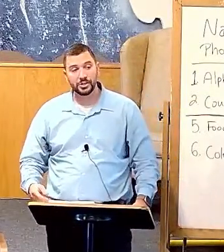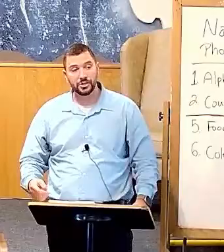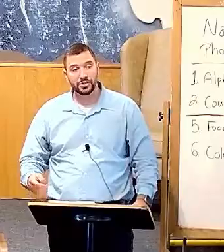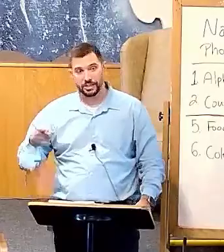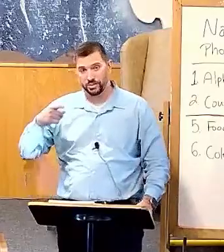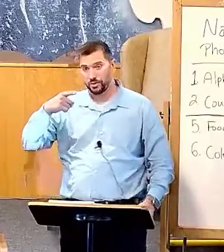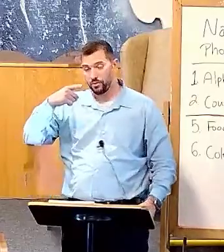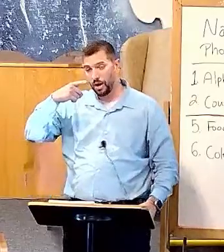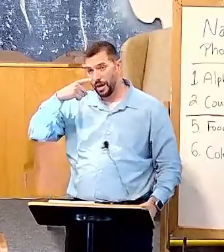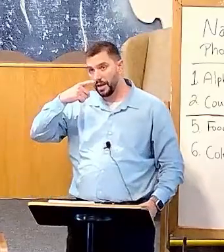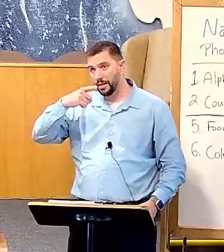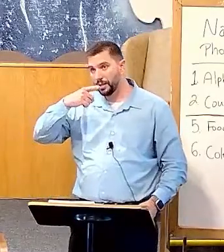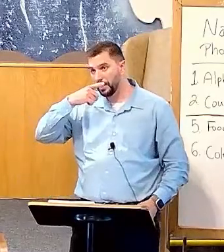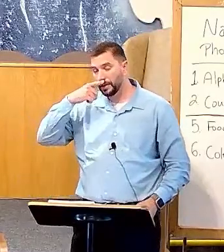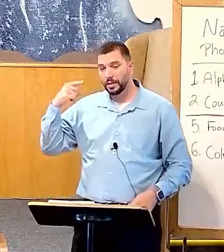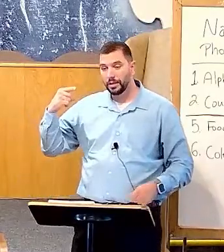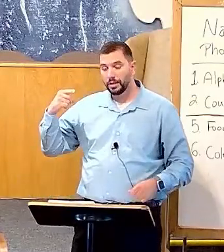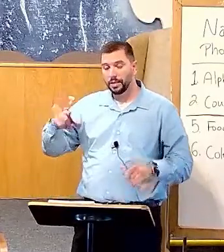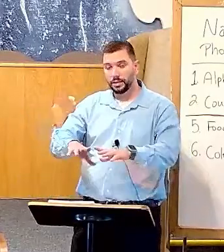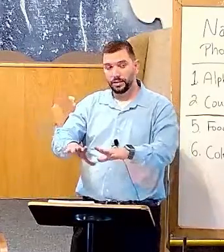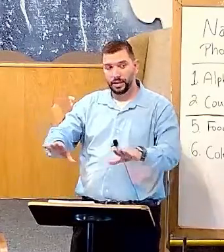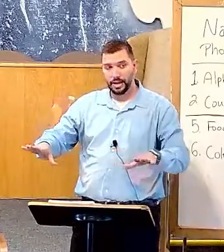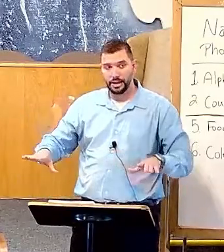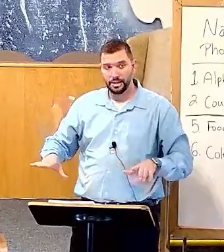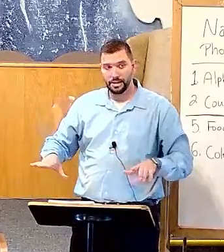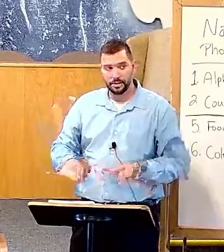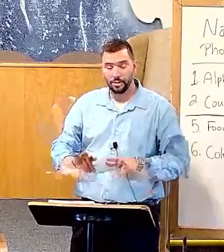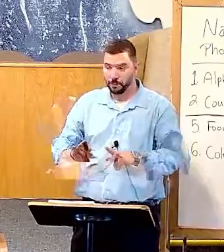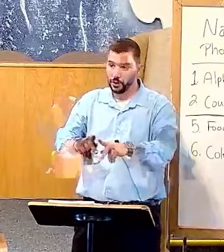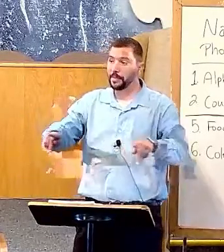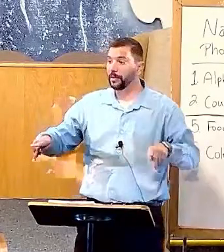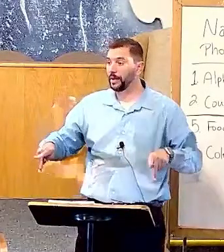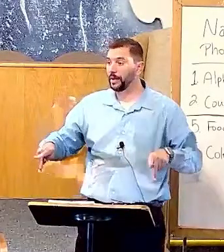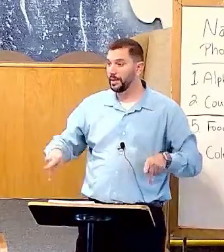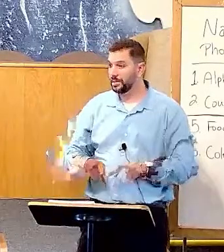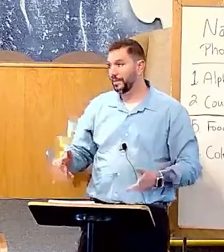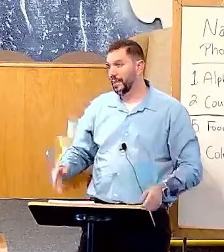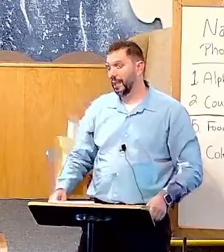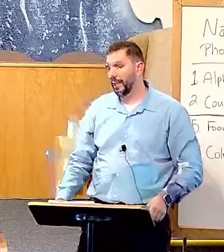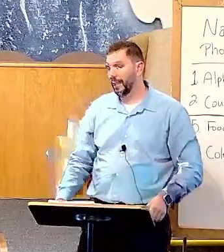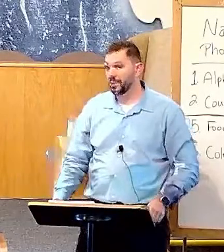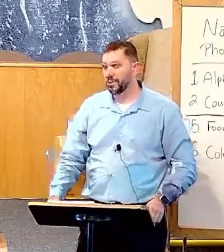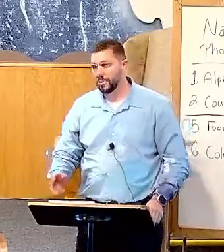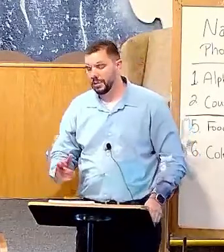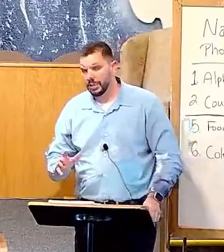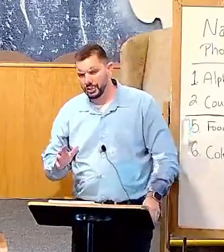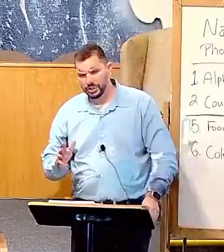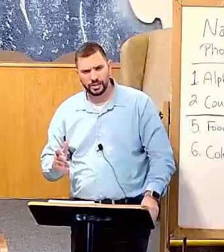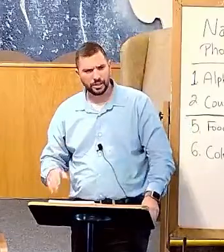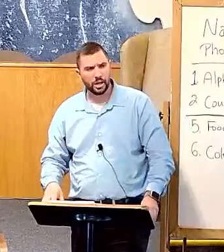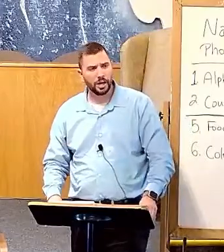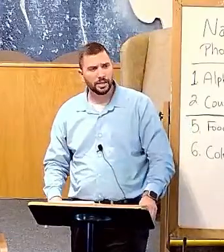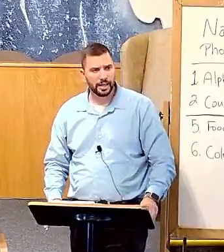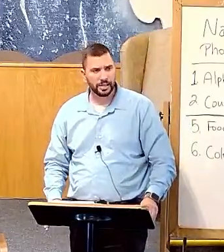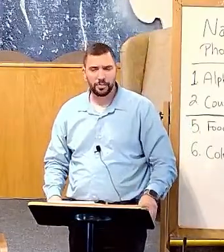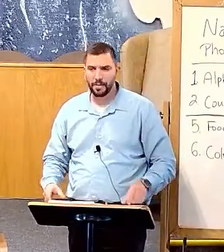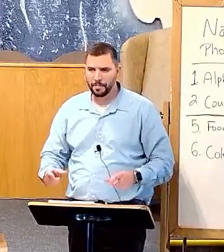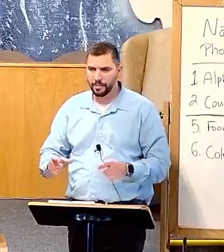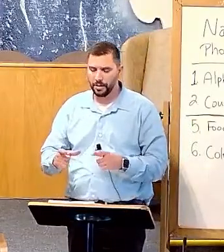is dry land or dry place. And so just again, context. But